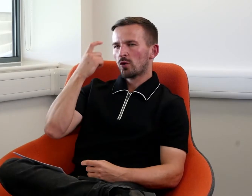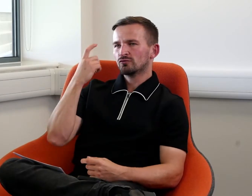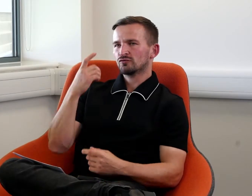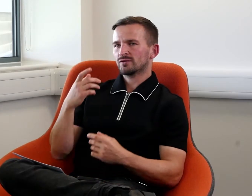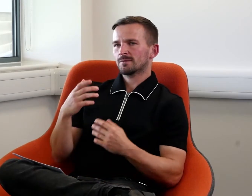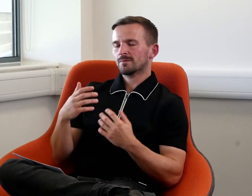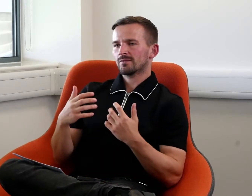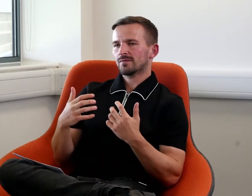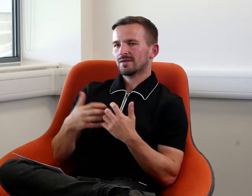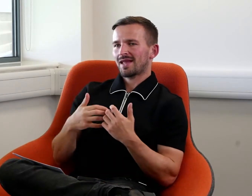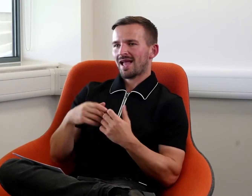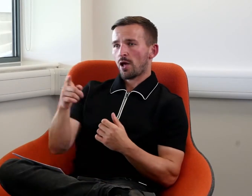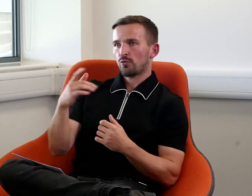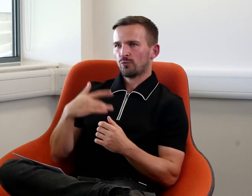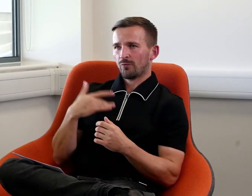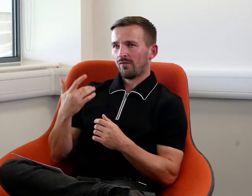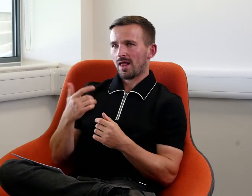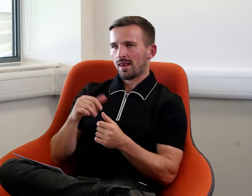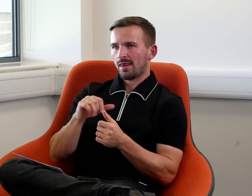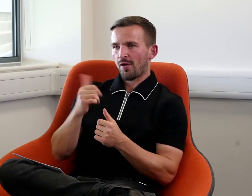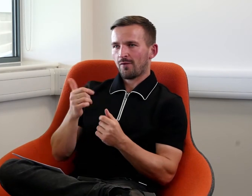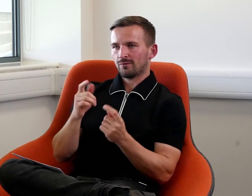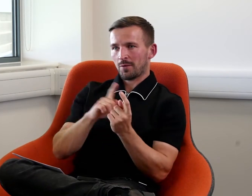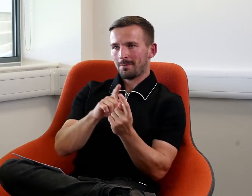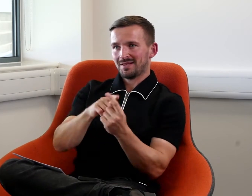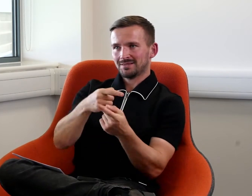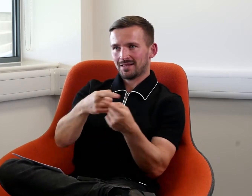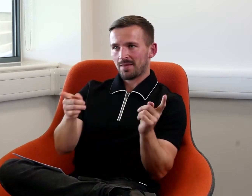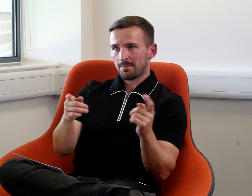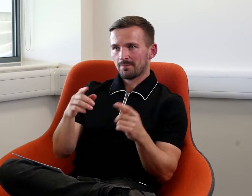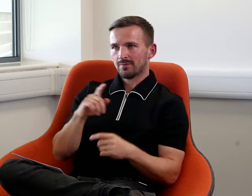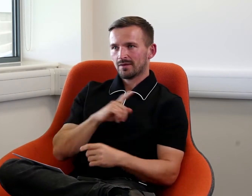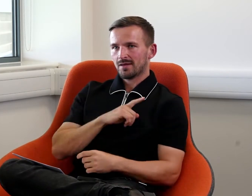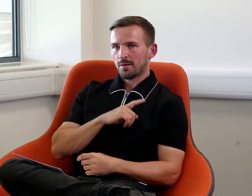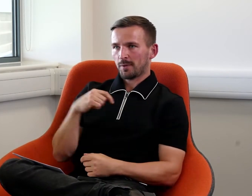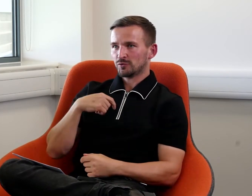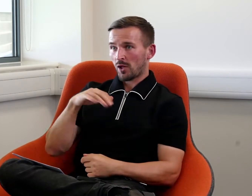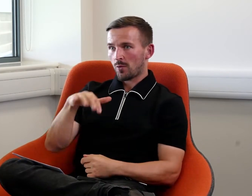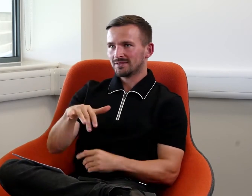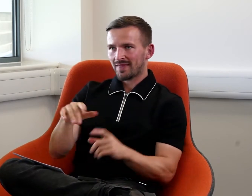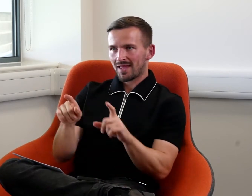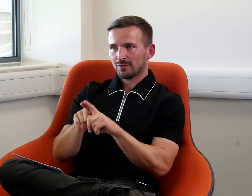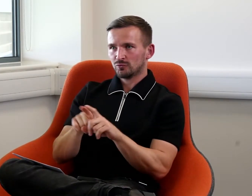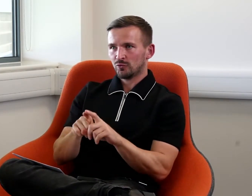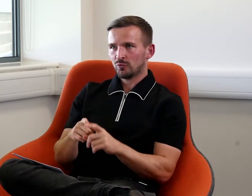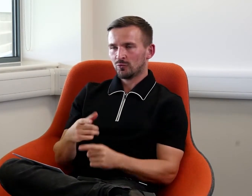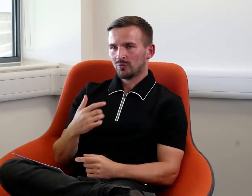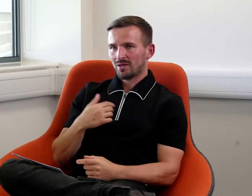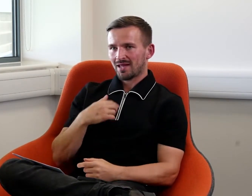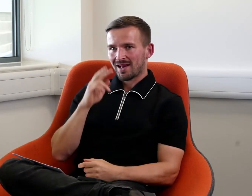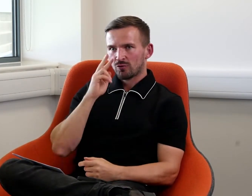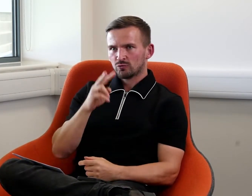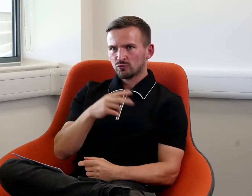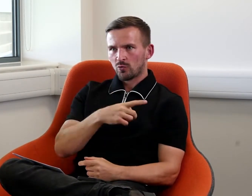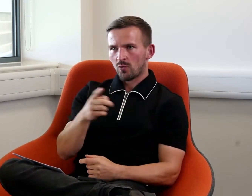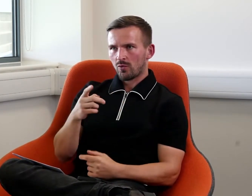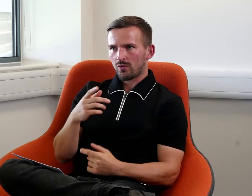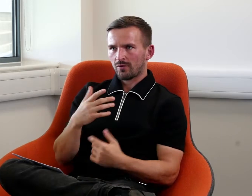Yeah, so I was sort of wondering how you felt after that meeting as well, because I was there when you were